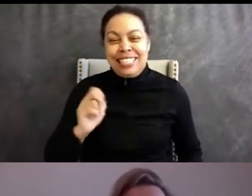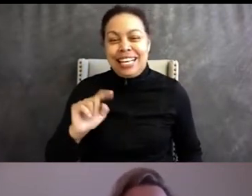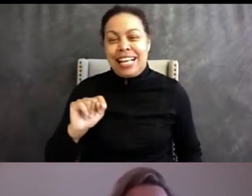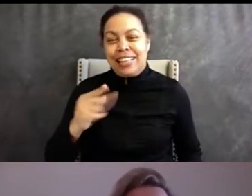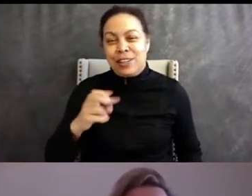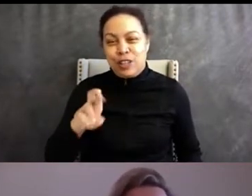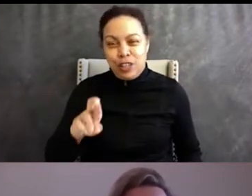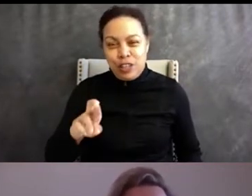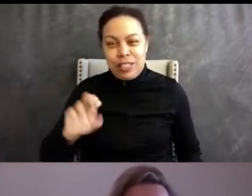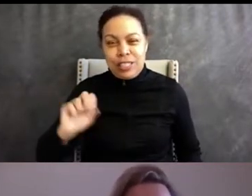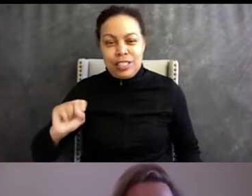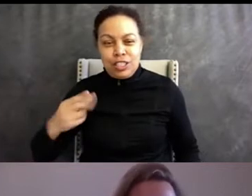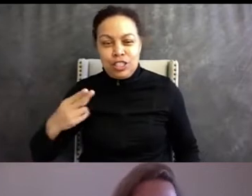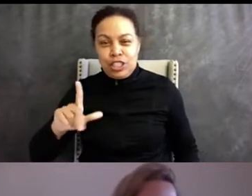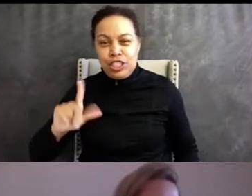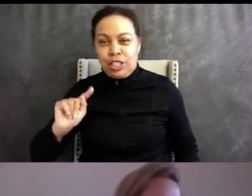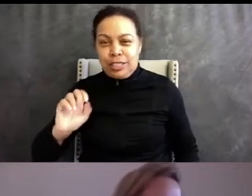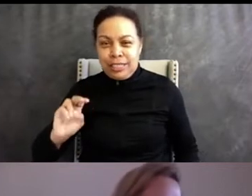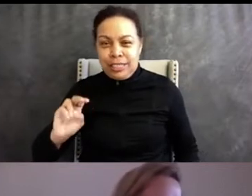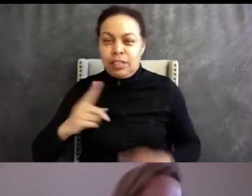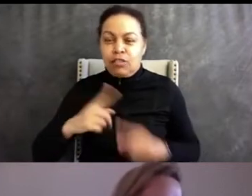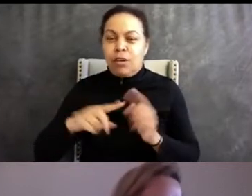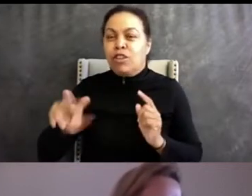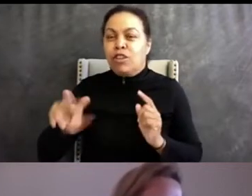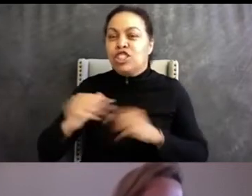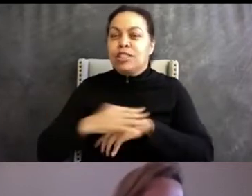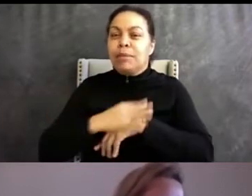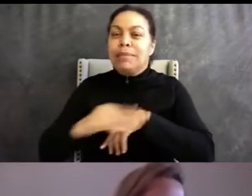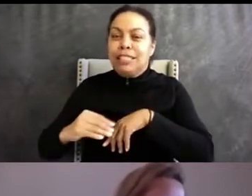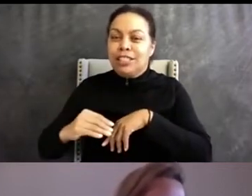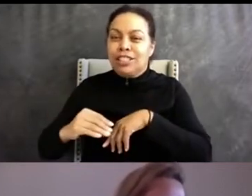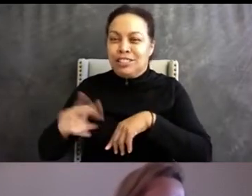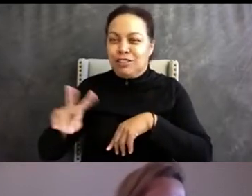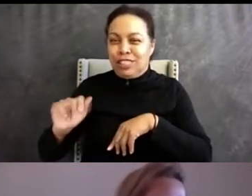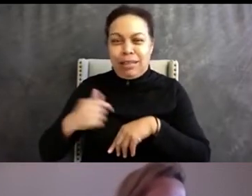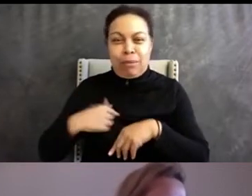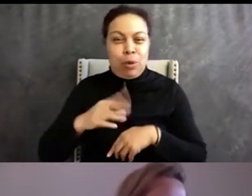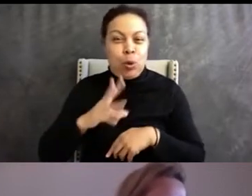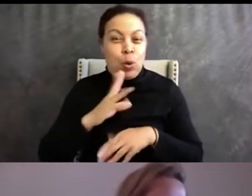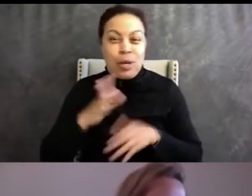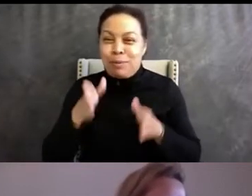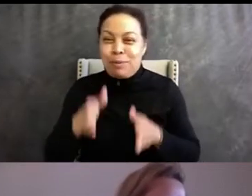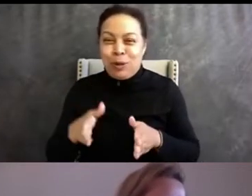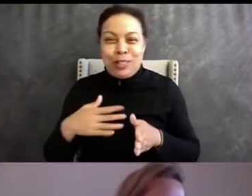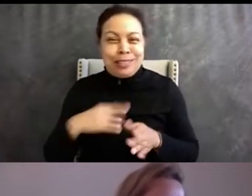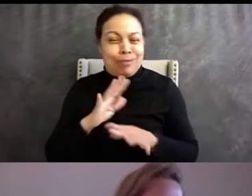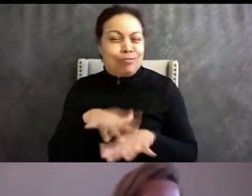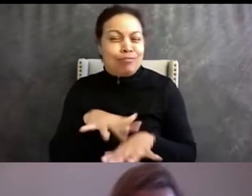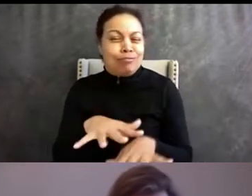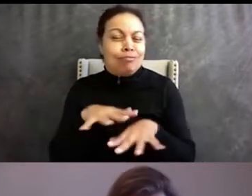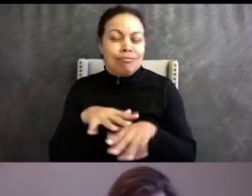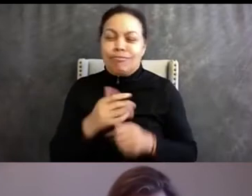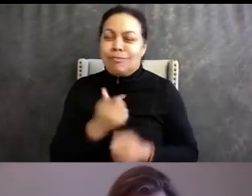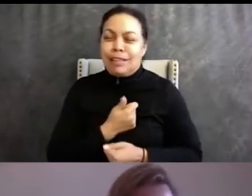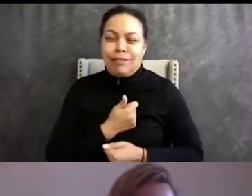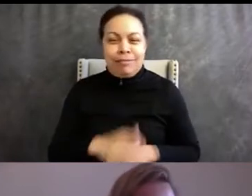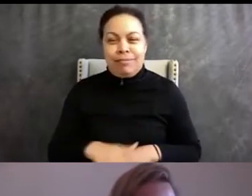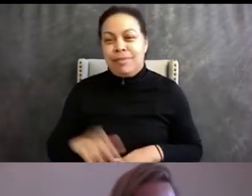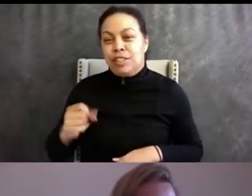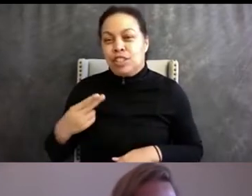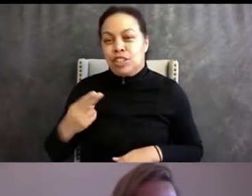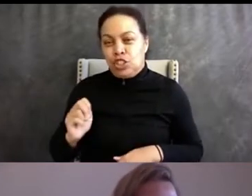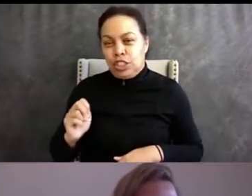I'm originally from Virginia Beach, Virginia, so I'm a water person, a woman of the water. She, hers are